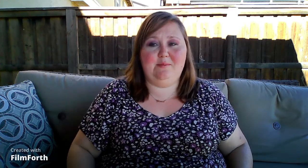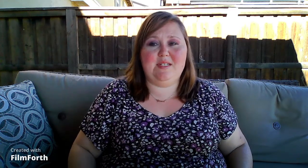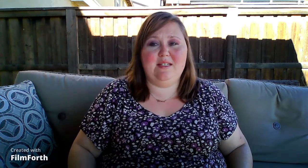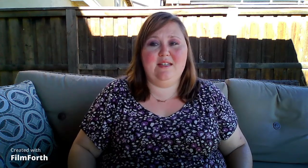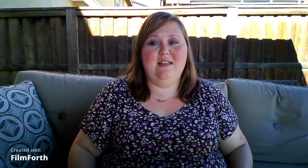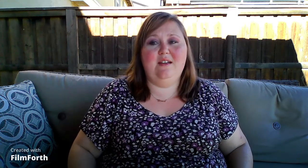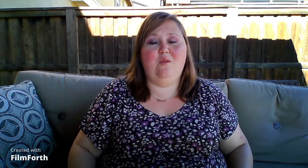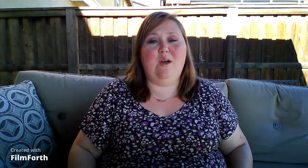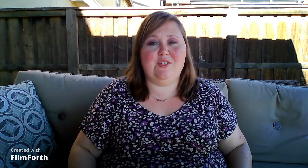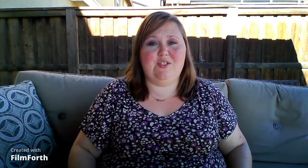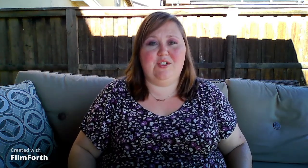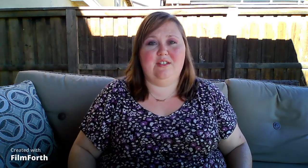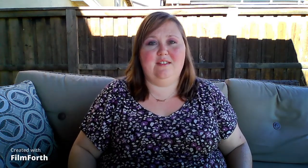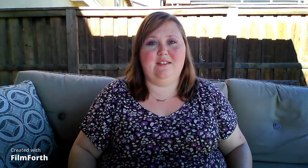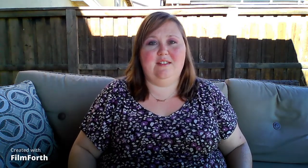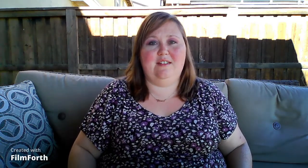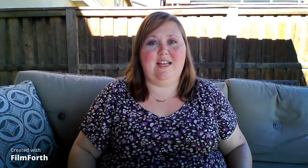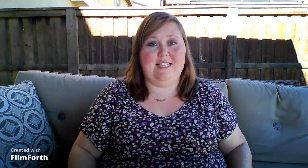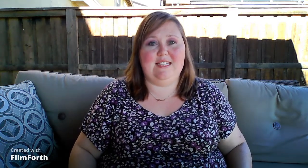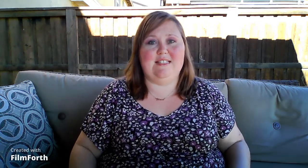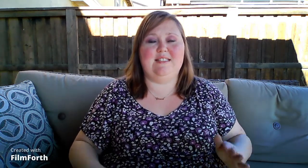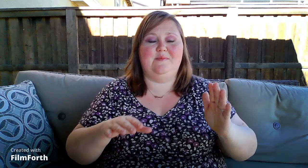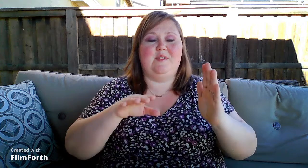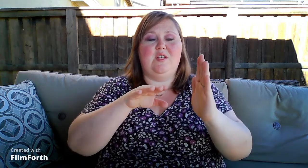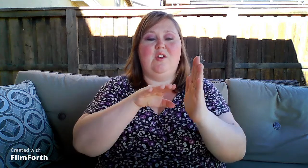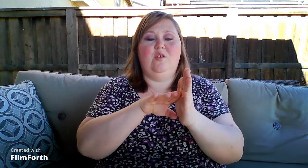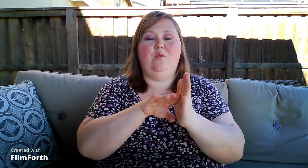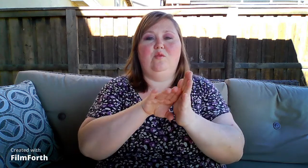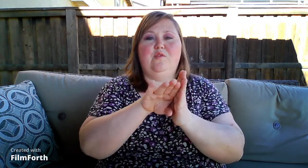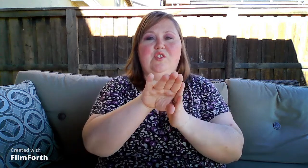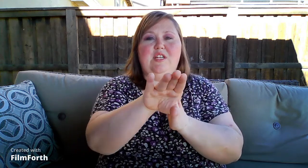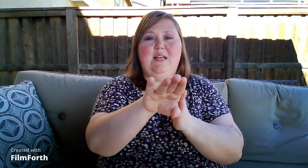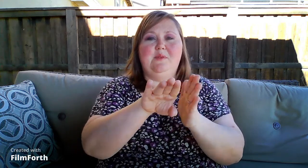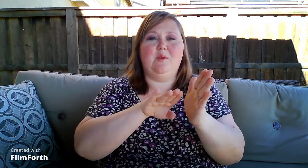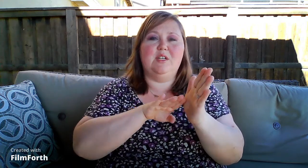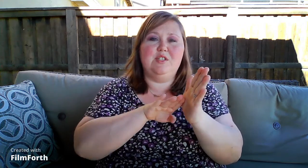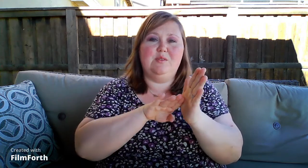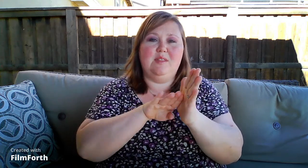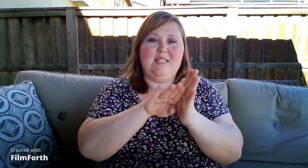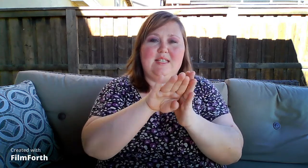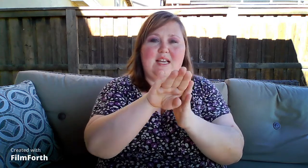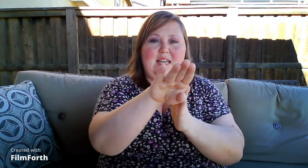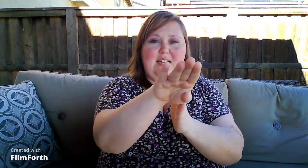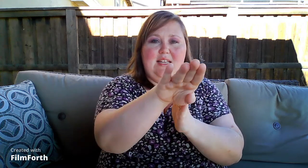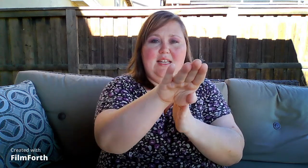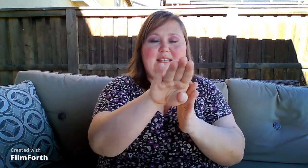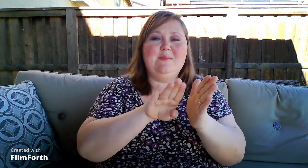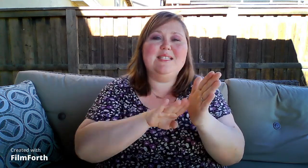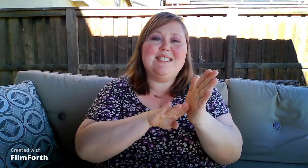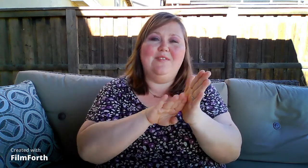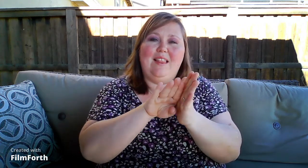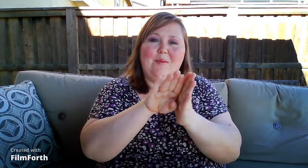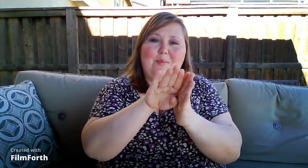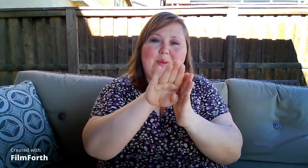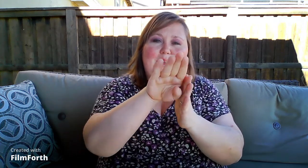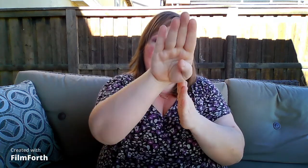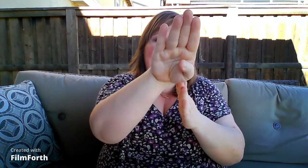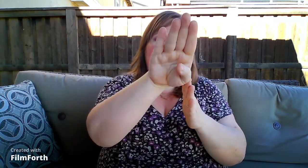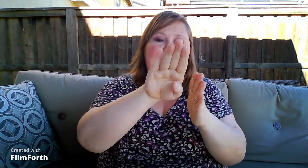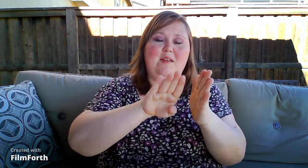shaped Western ideas. So for shaped, we're going to do this sign. This means develop. It